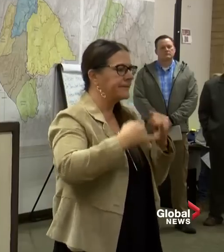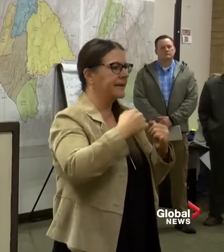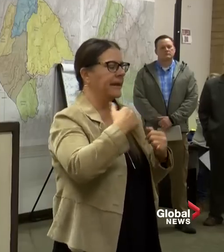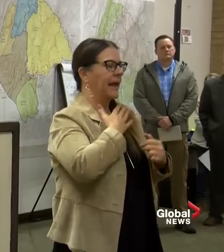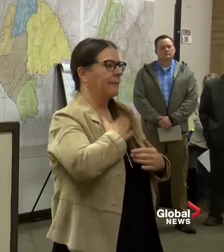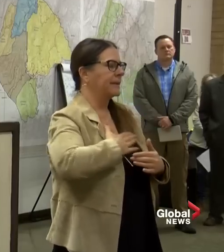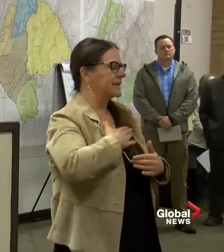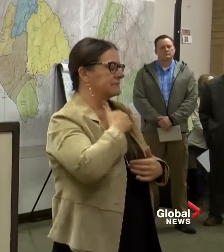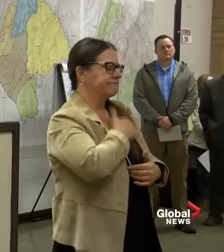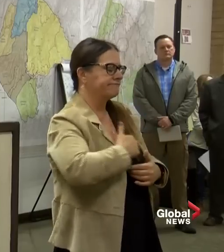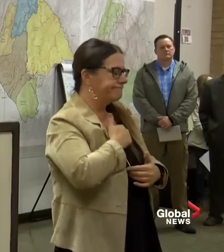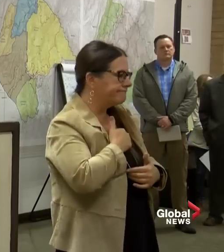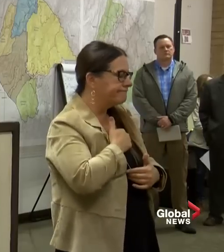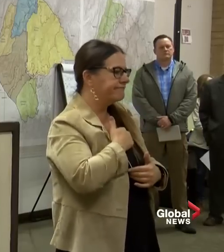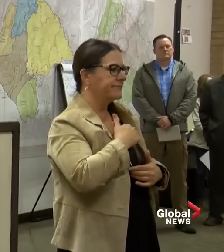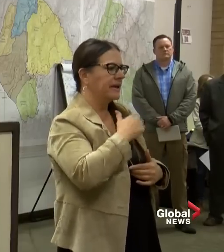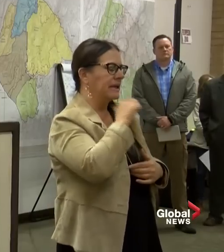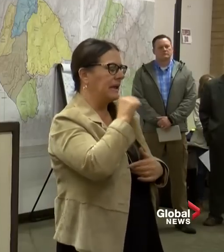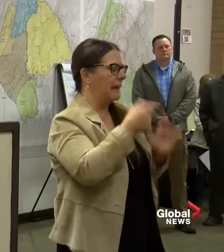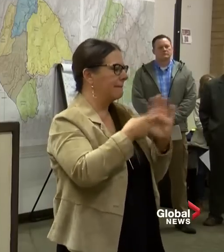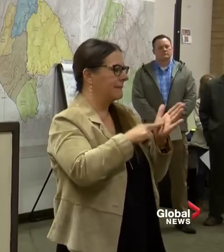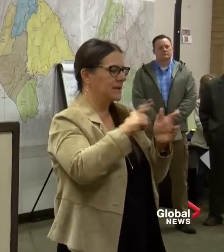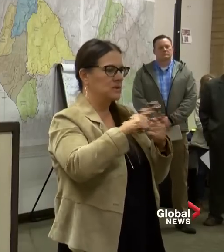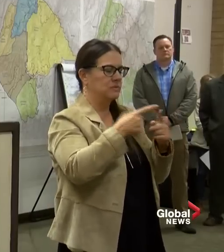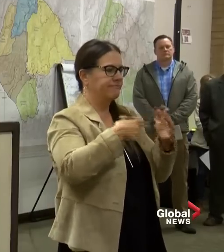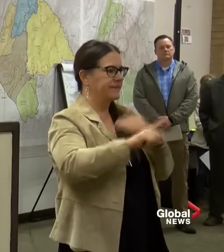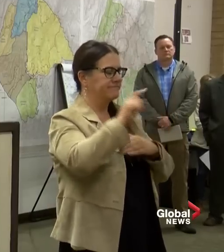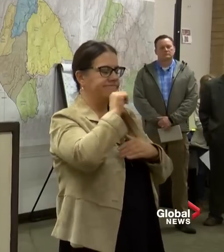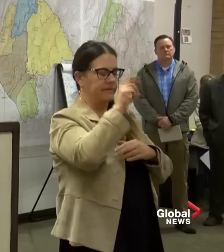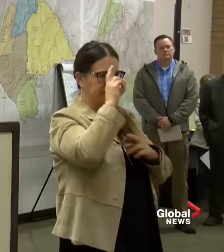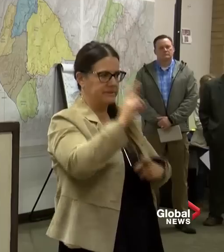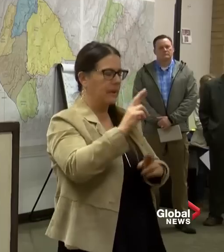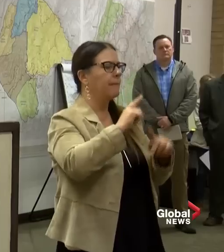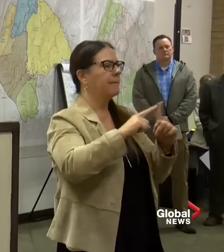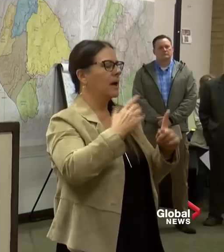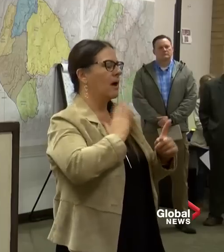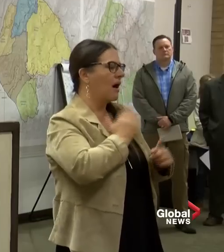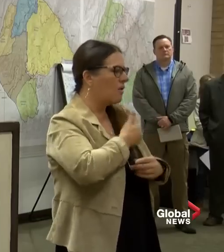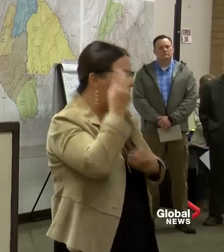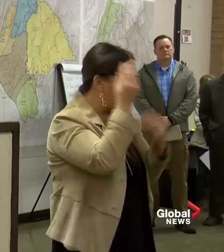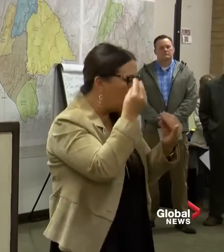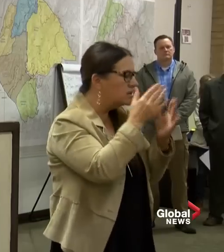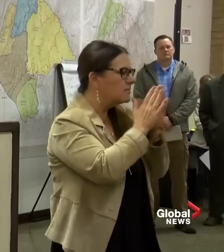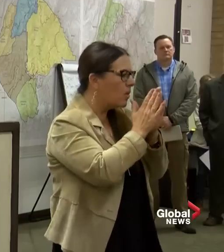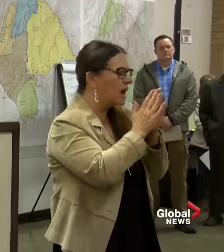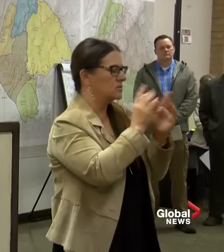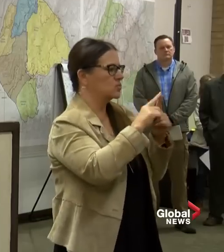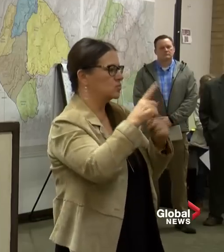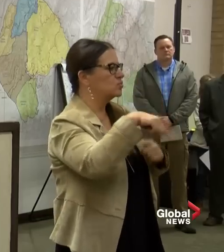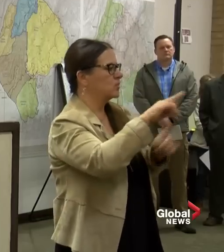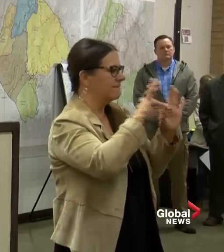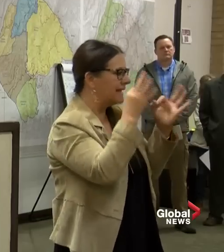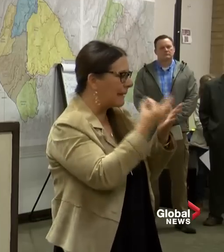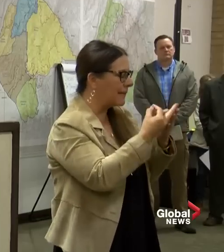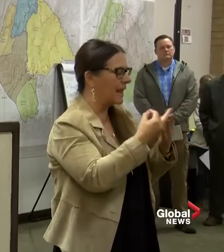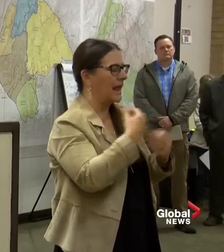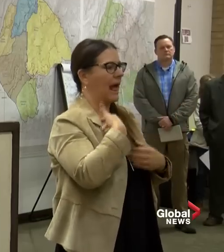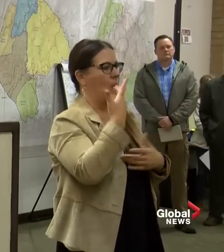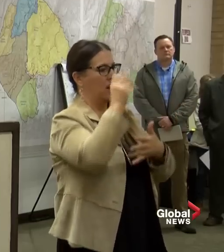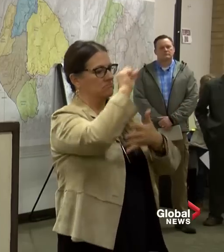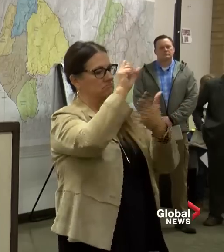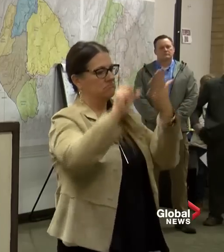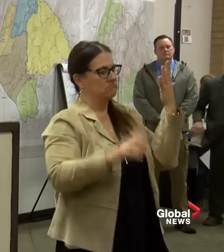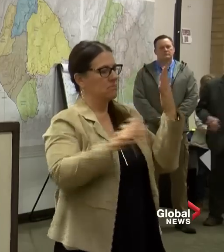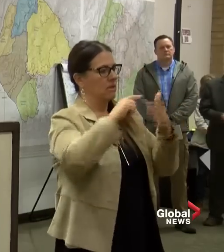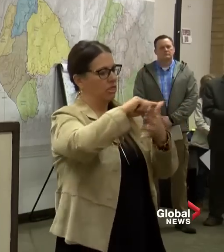disrespect. Our thoughts and prayers and condolences certainly go out to you. I read their names because I want to pay honor